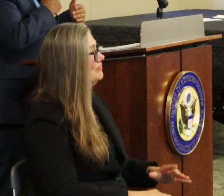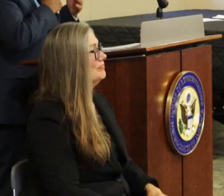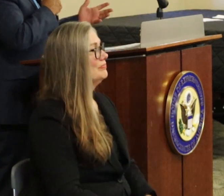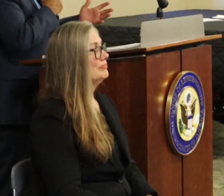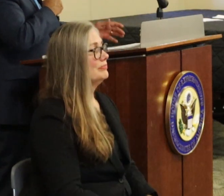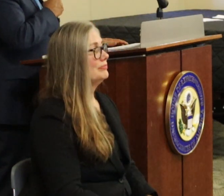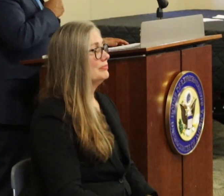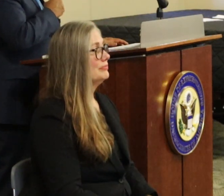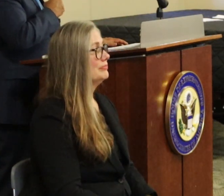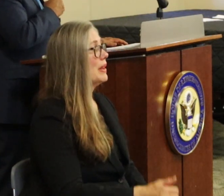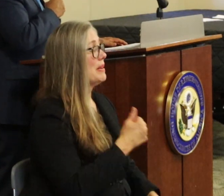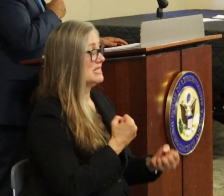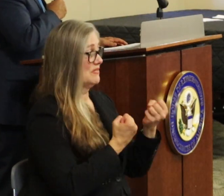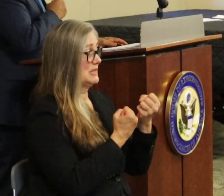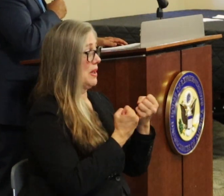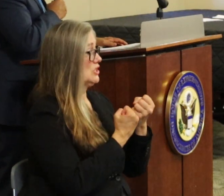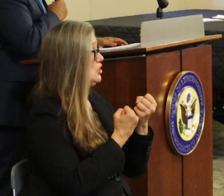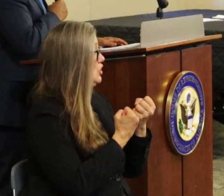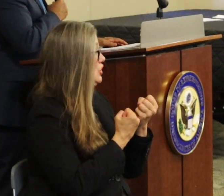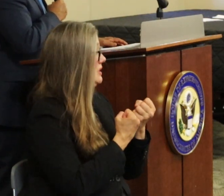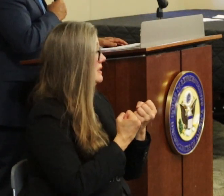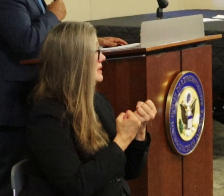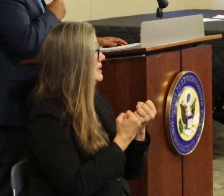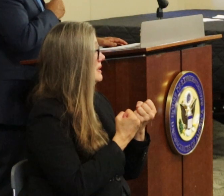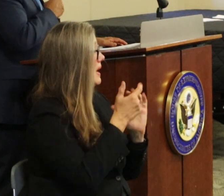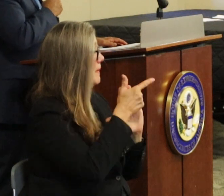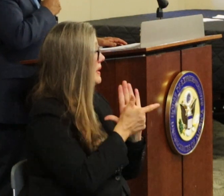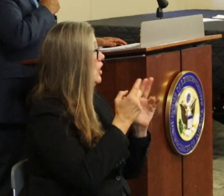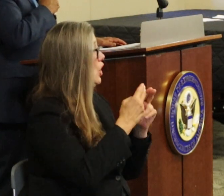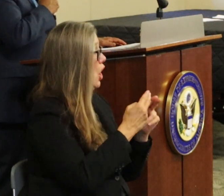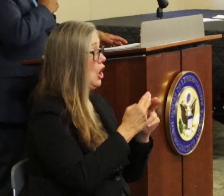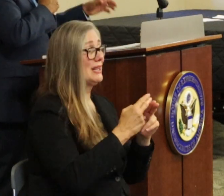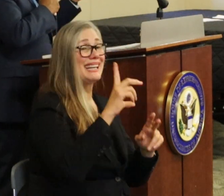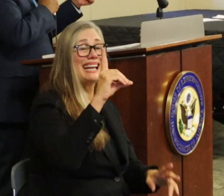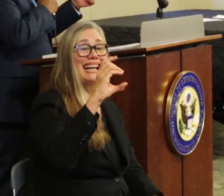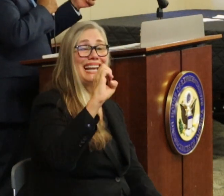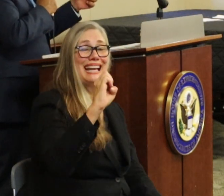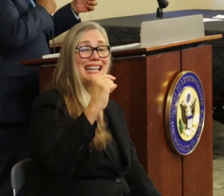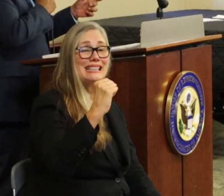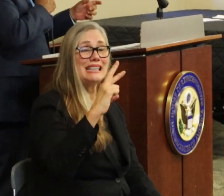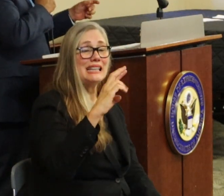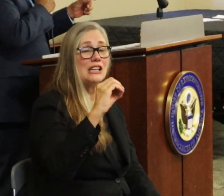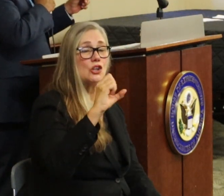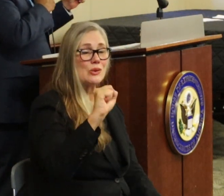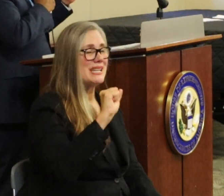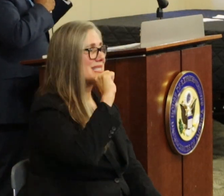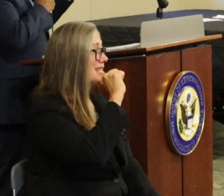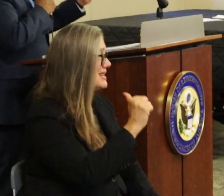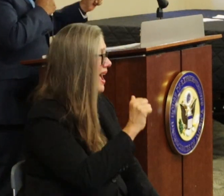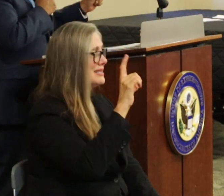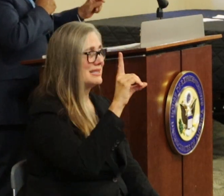I have sponsored a bill called Degrees Not Debt Act, which would double the Pell Grant. It